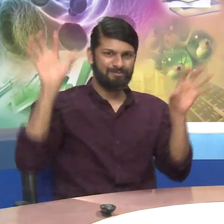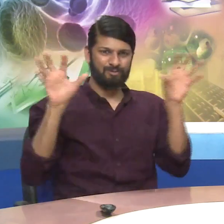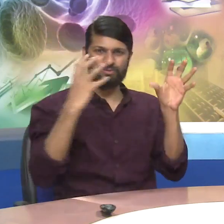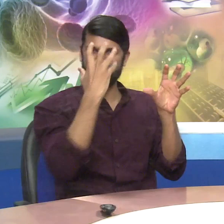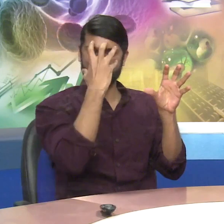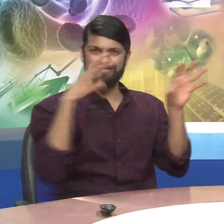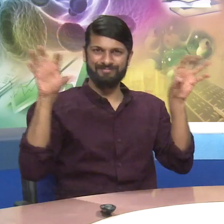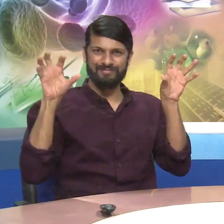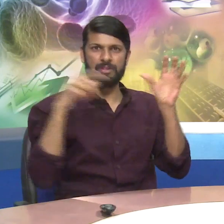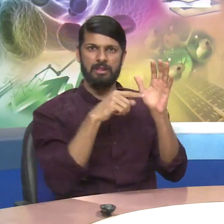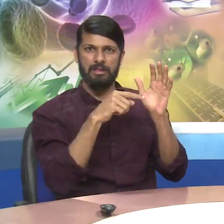This is the sign of preamble.